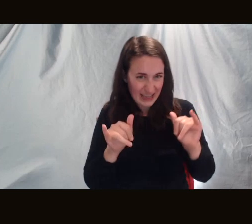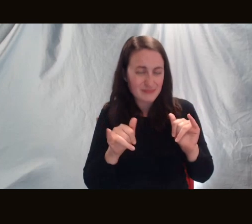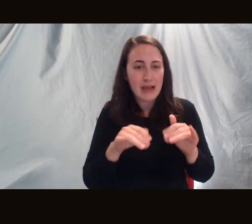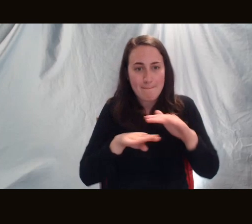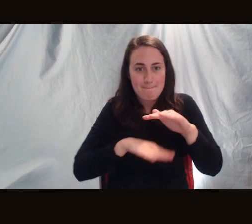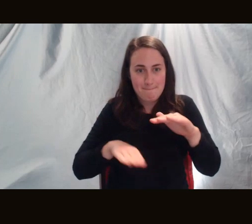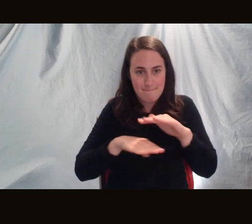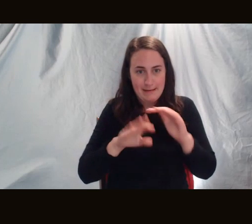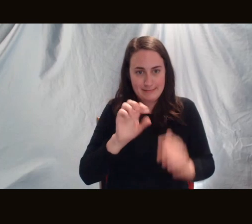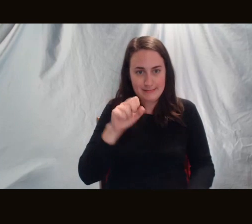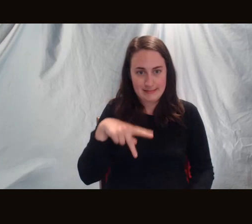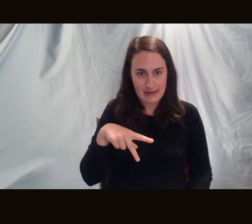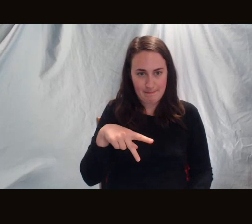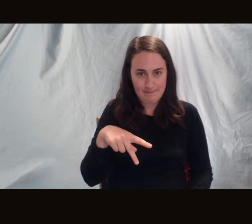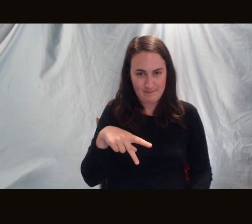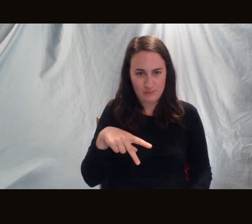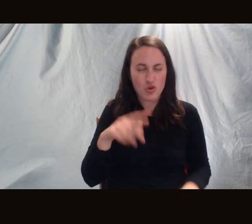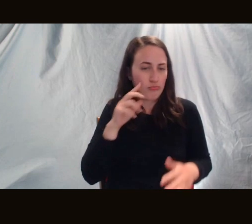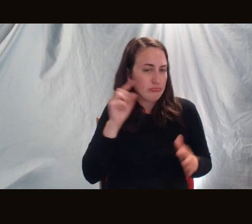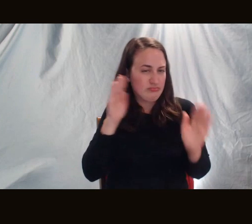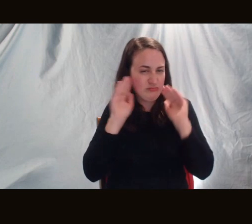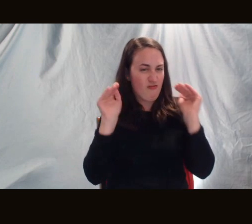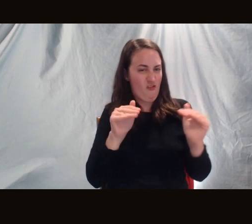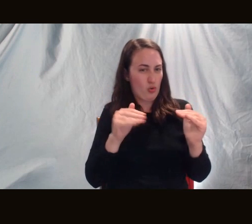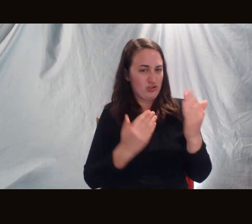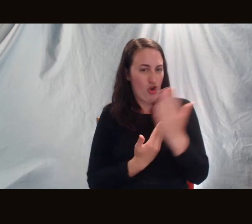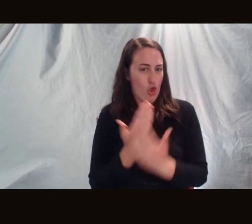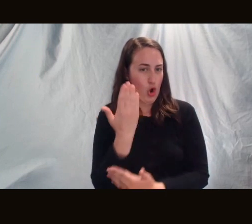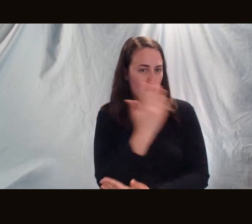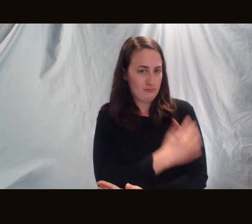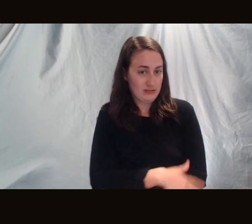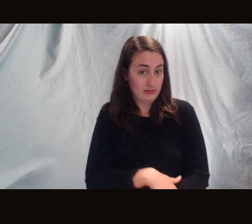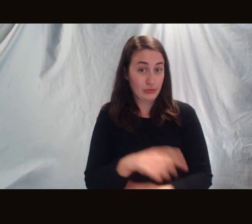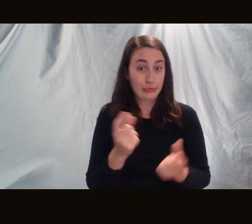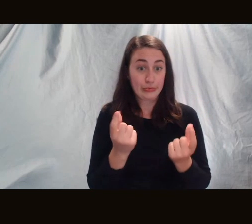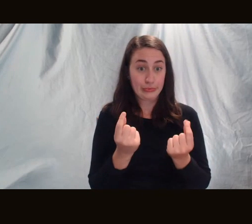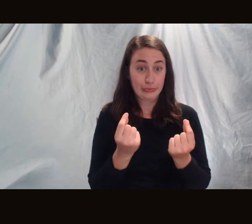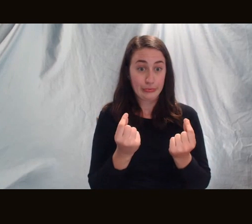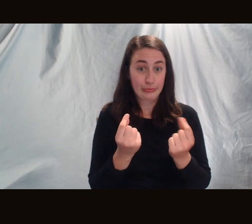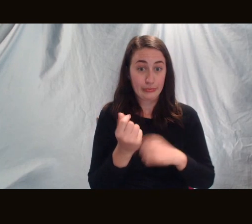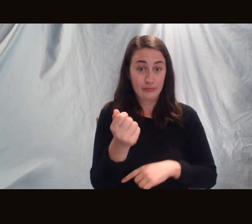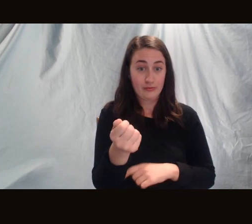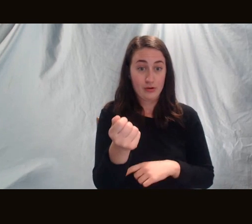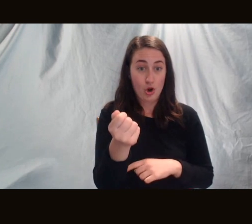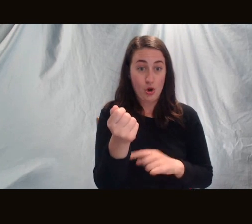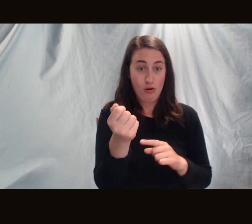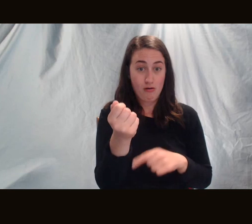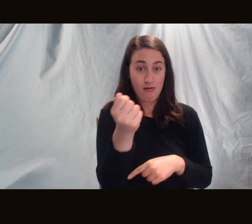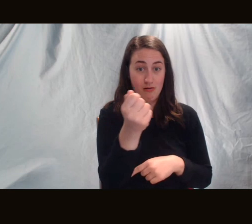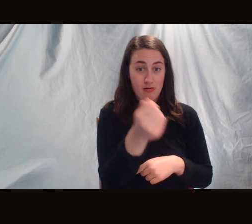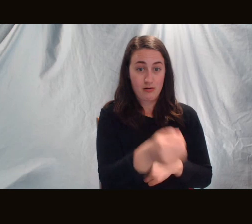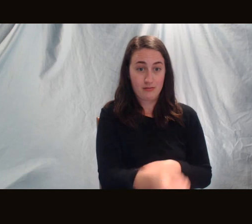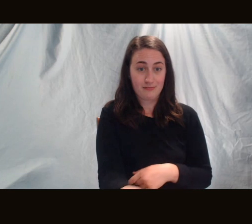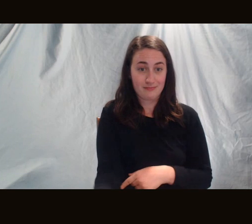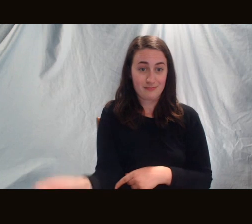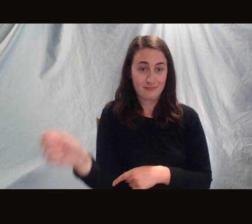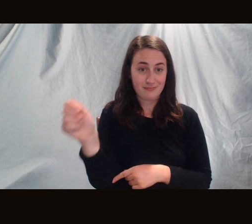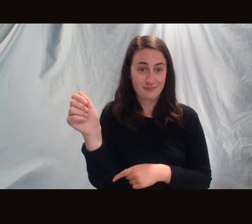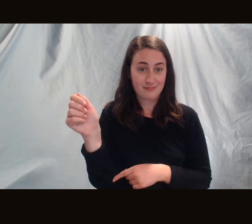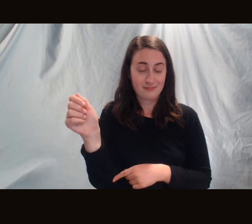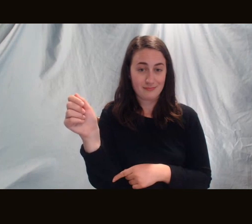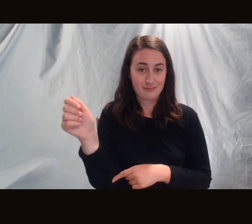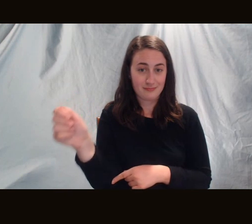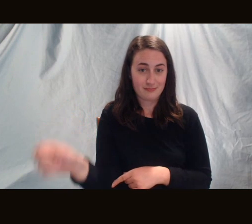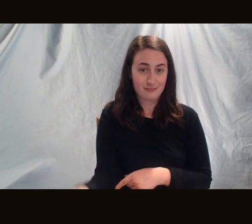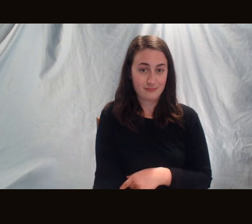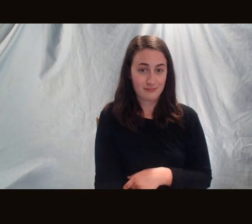doing with the arms, let's look at just the arms. The motion comes from the elbow, and the arm relaxes down, making this half a circle